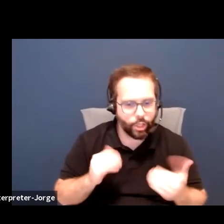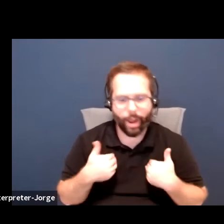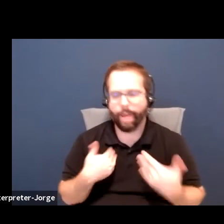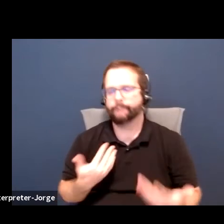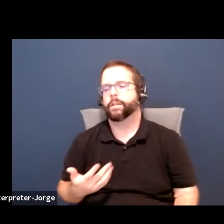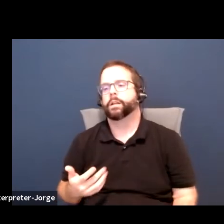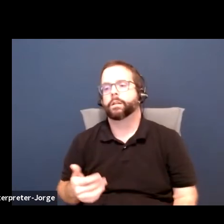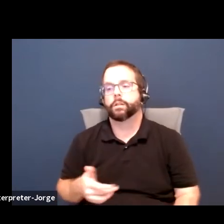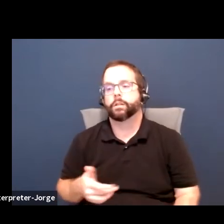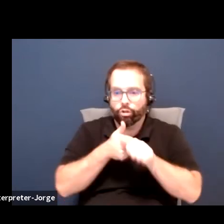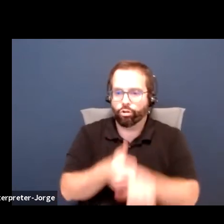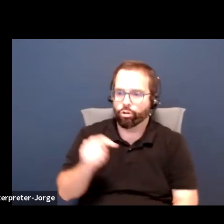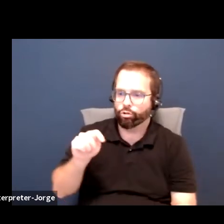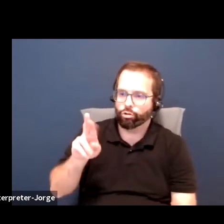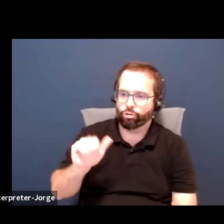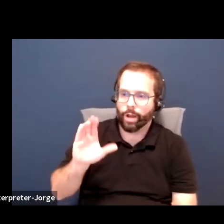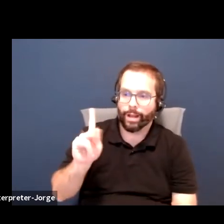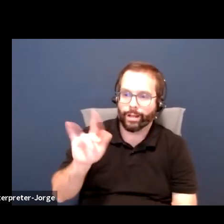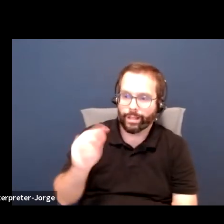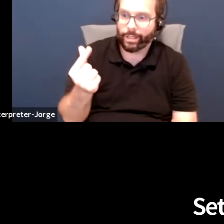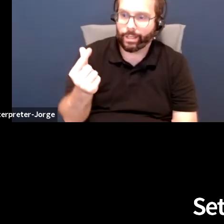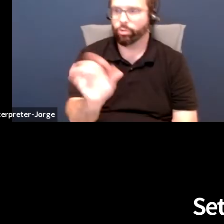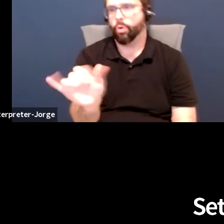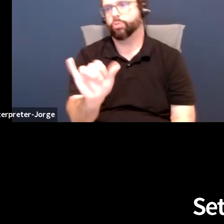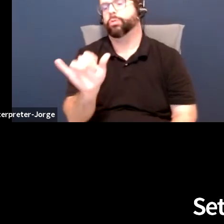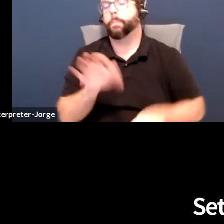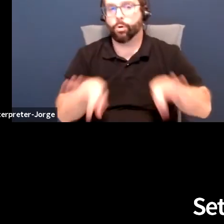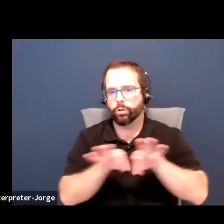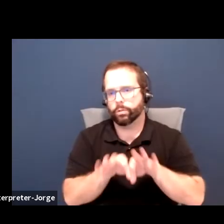pretty important too, if it's a big program.